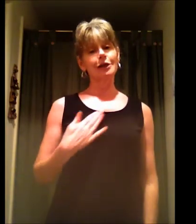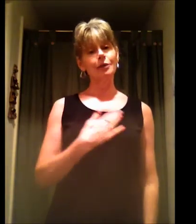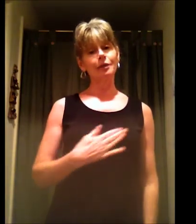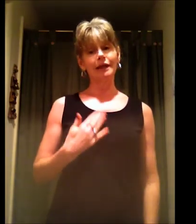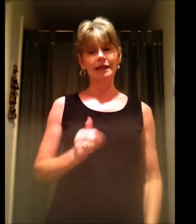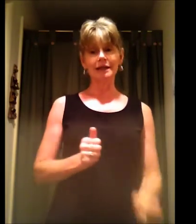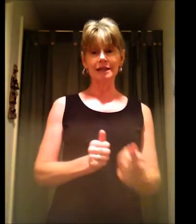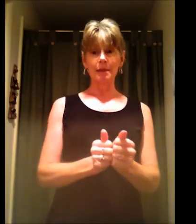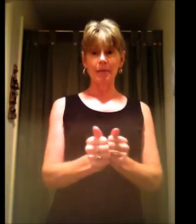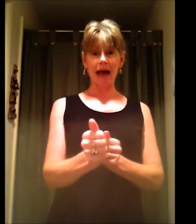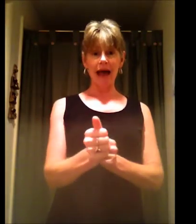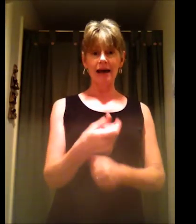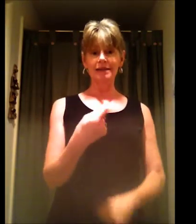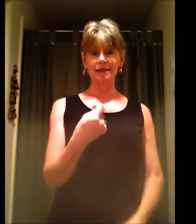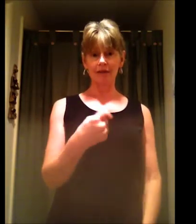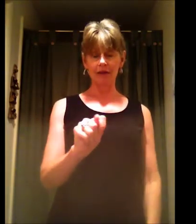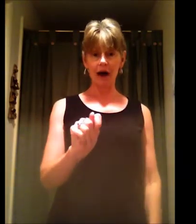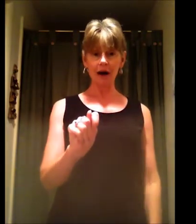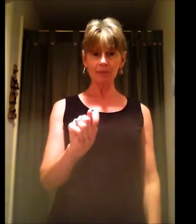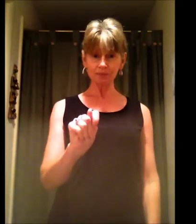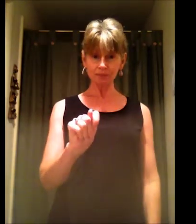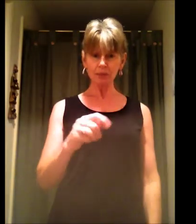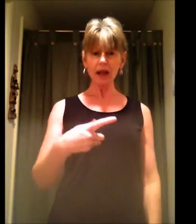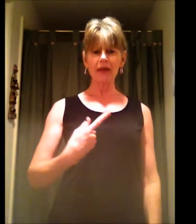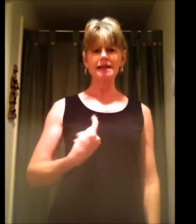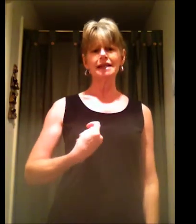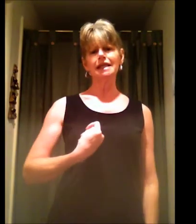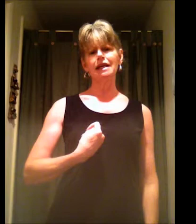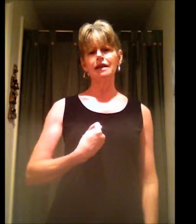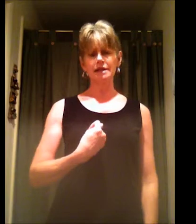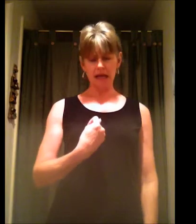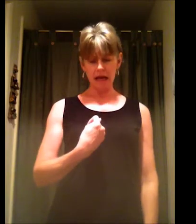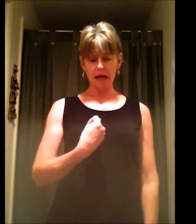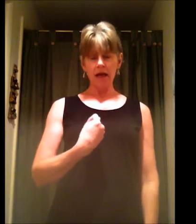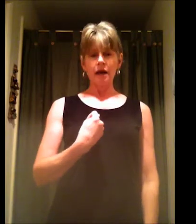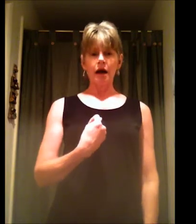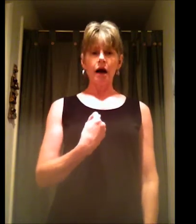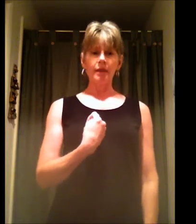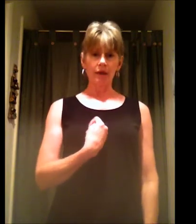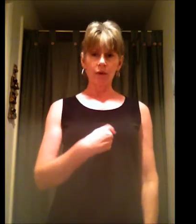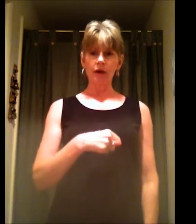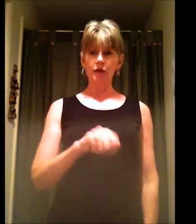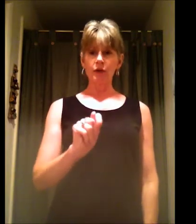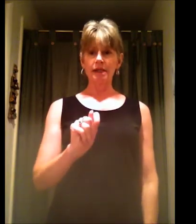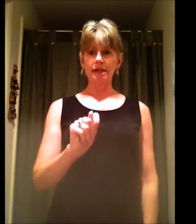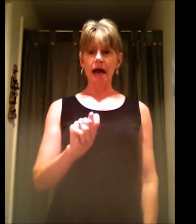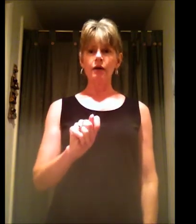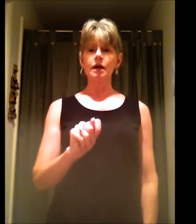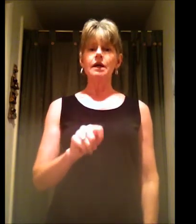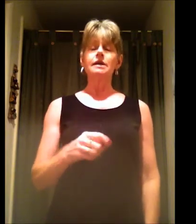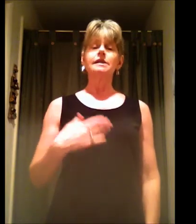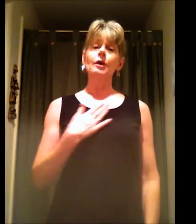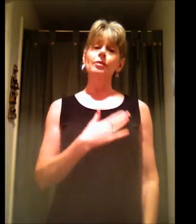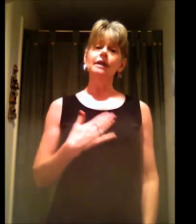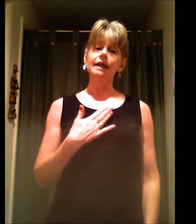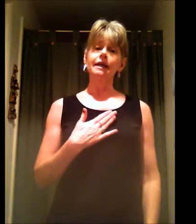you, please pass the, and that's a T that's inward and twists out. So